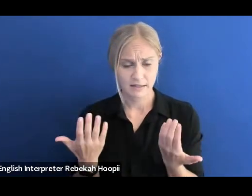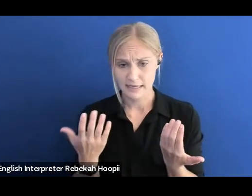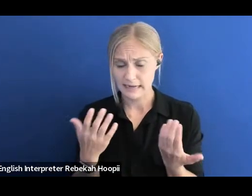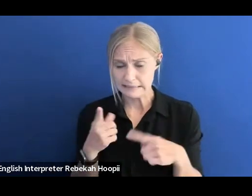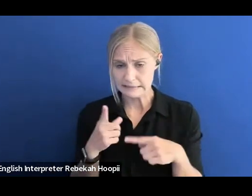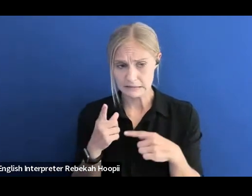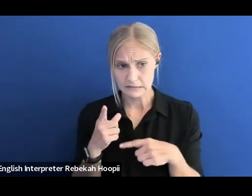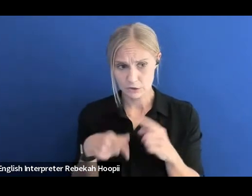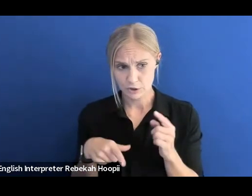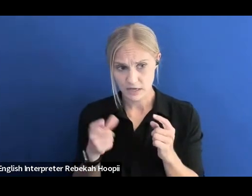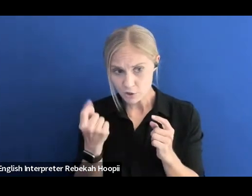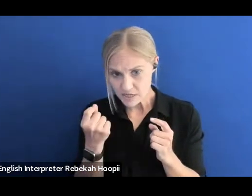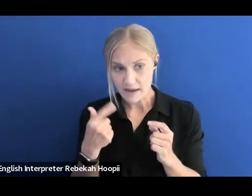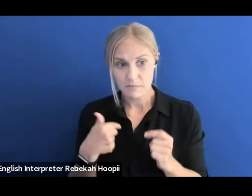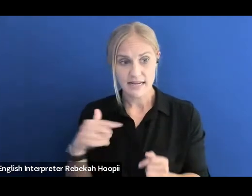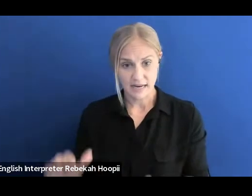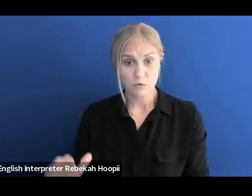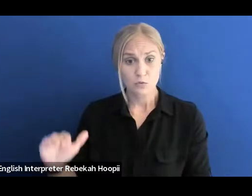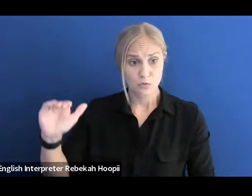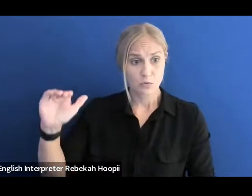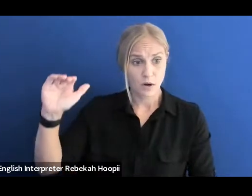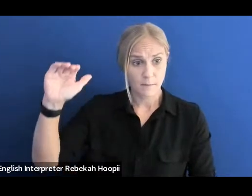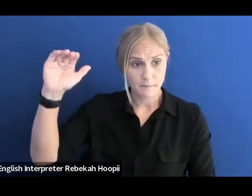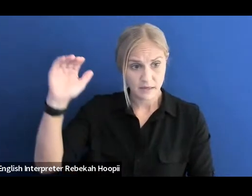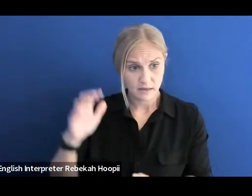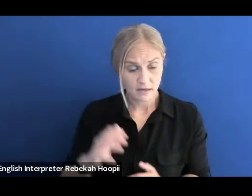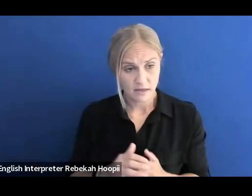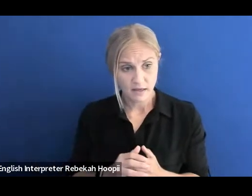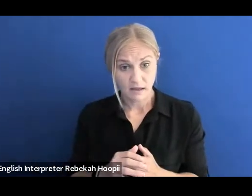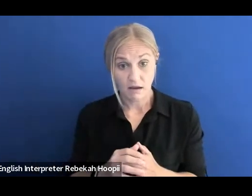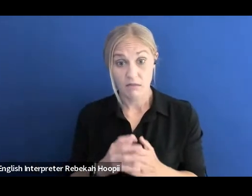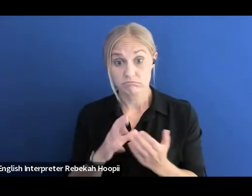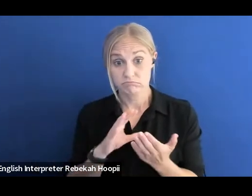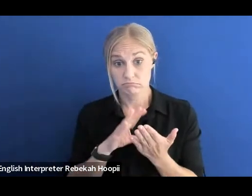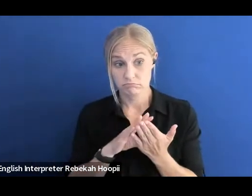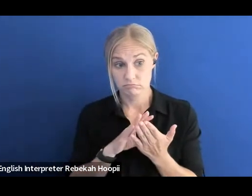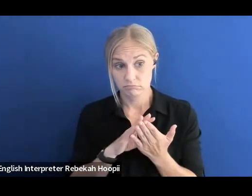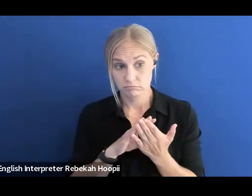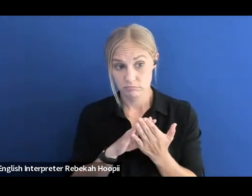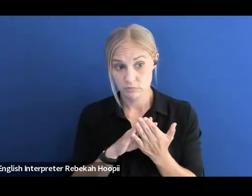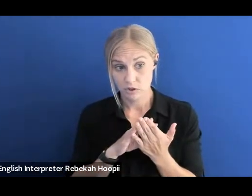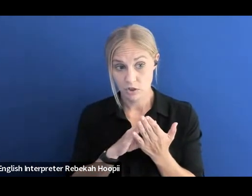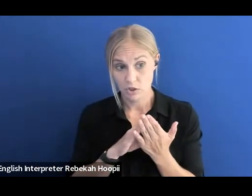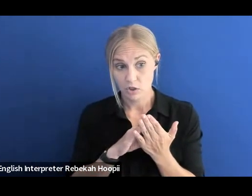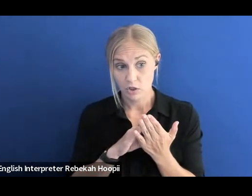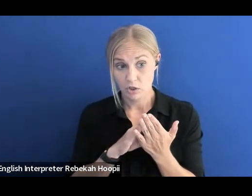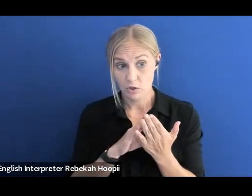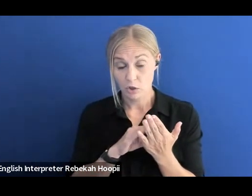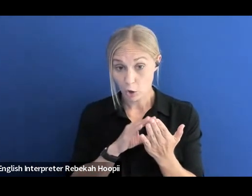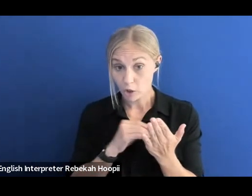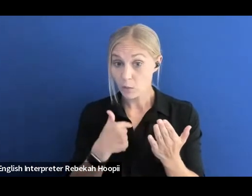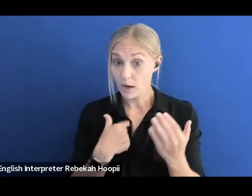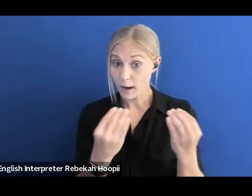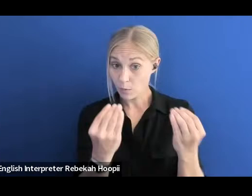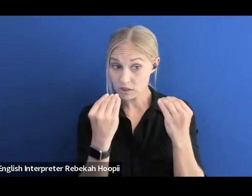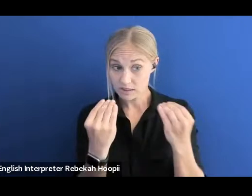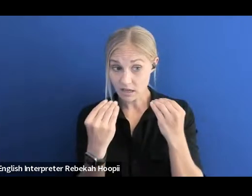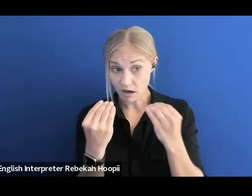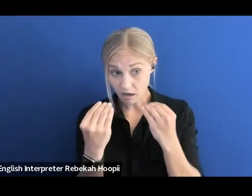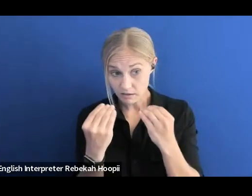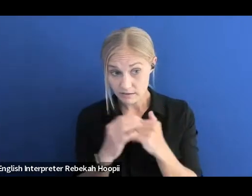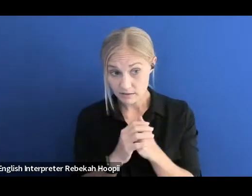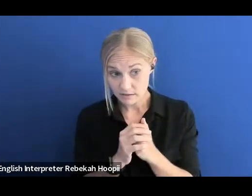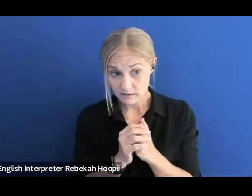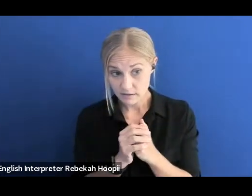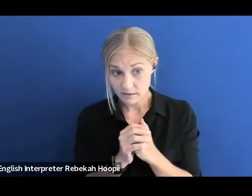because as I grew up, I met a lot of vets, and what they told me of how it